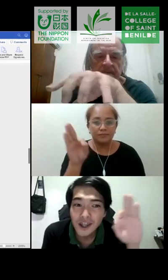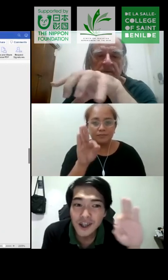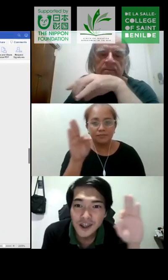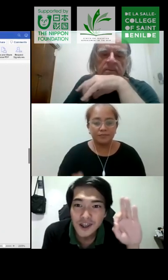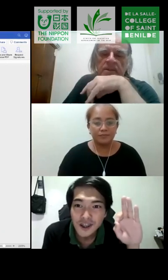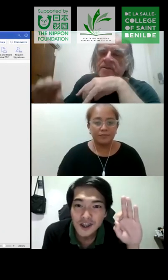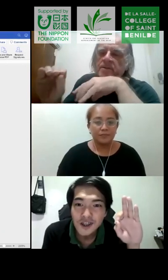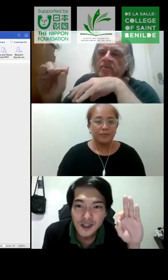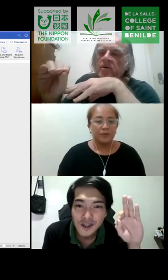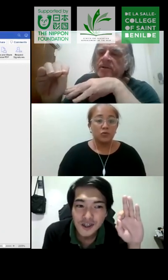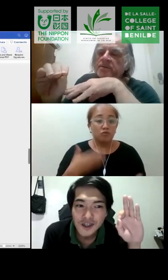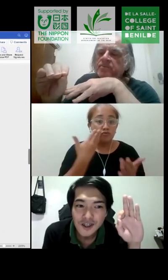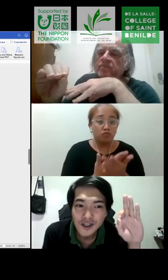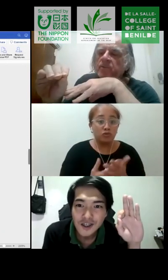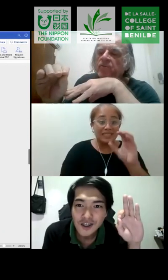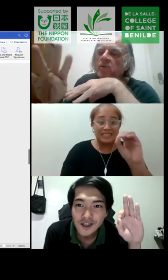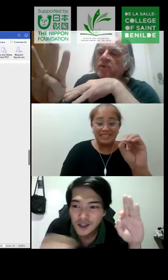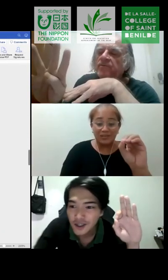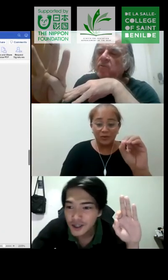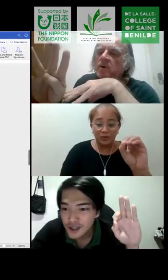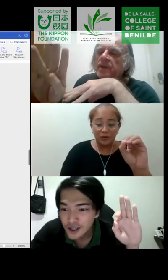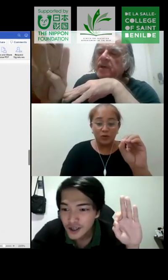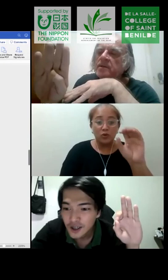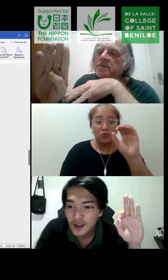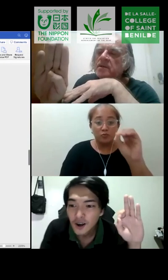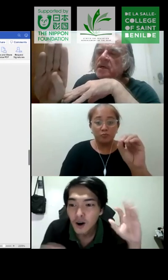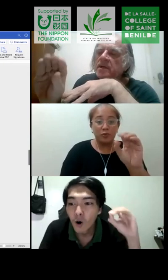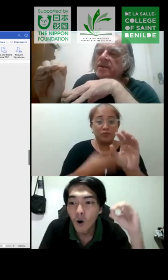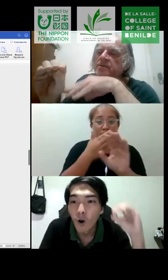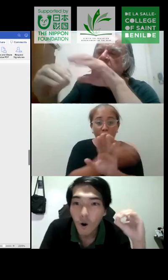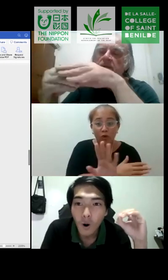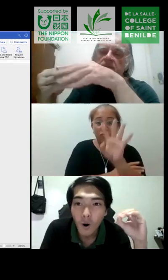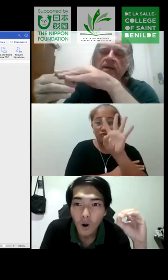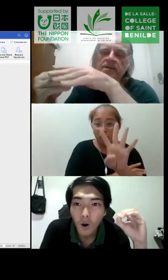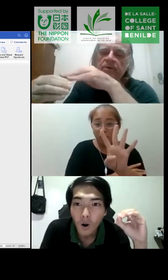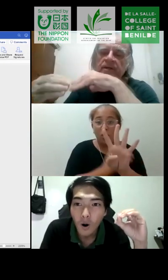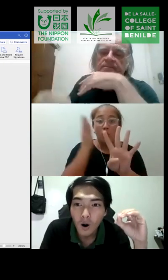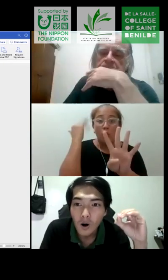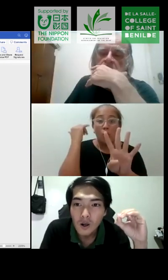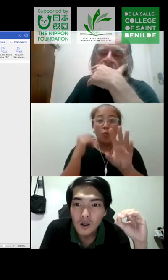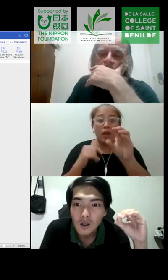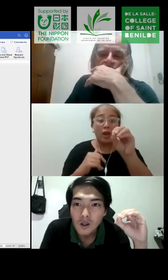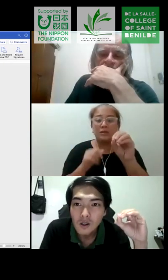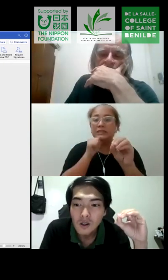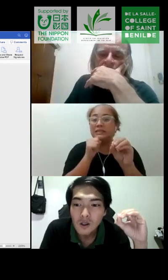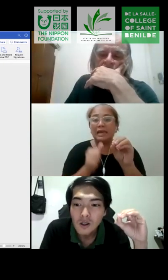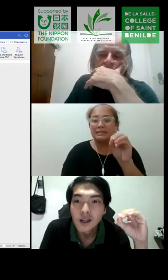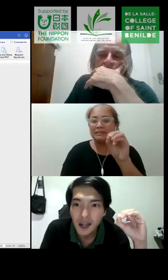And then good, this 0 is before the 4 because this one is non-spread.